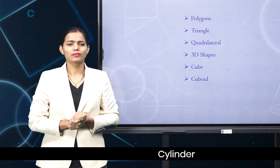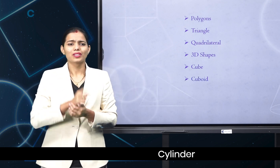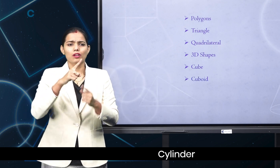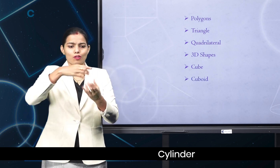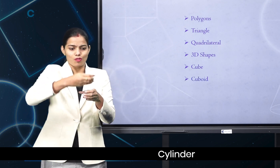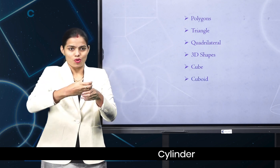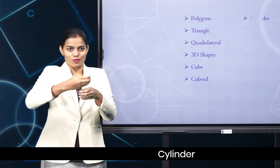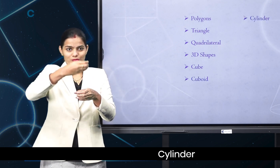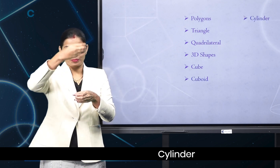cylinder,